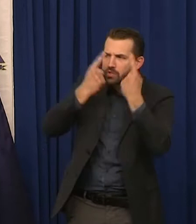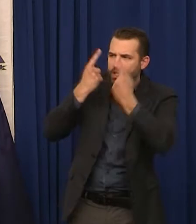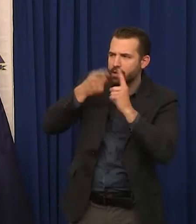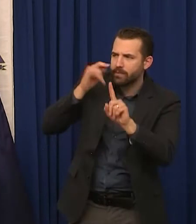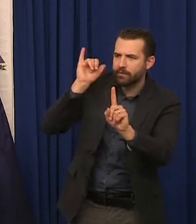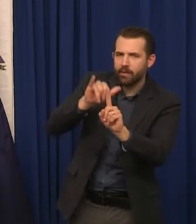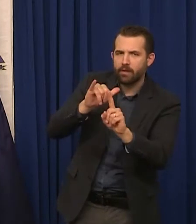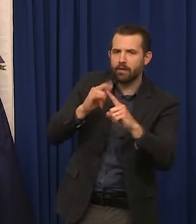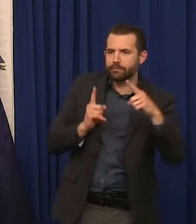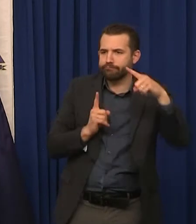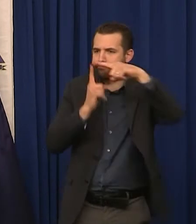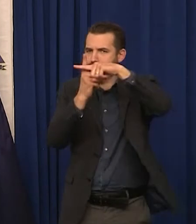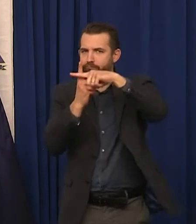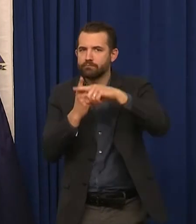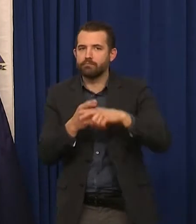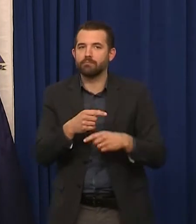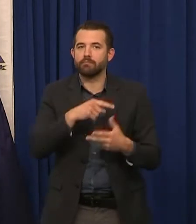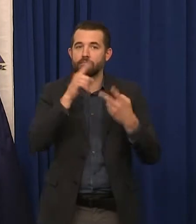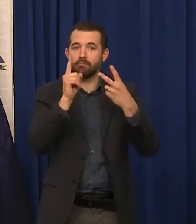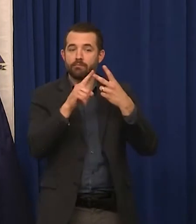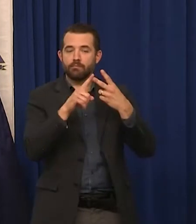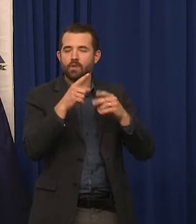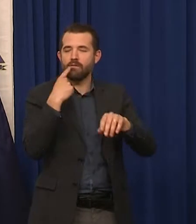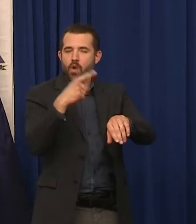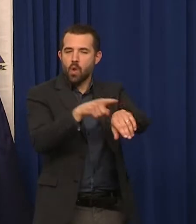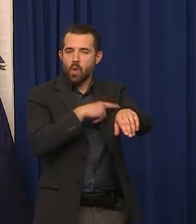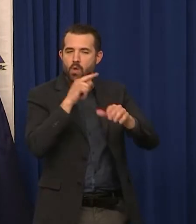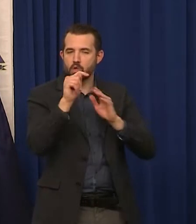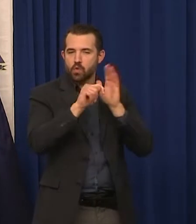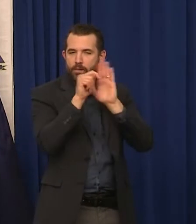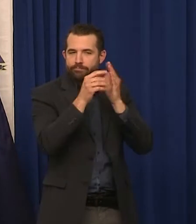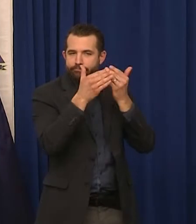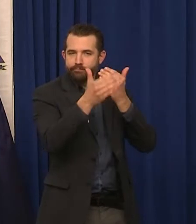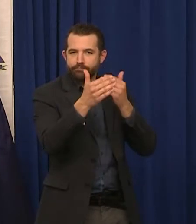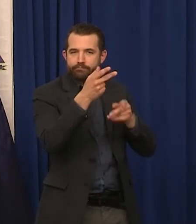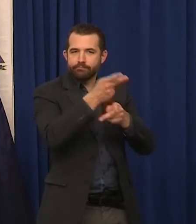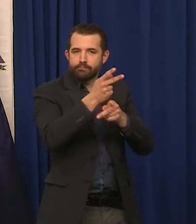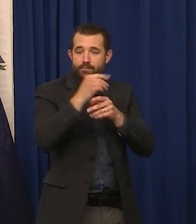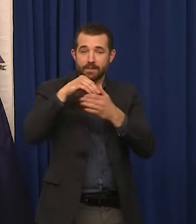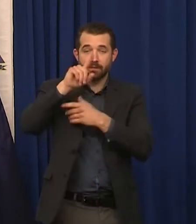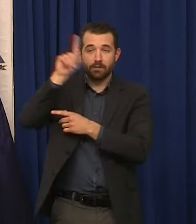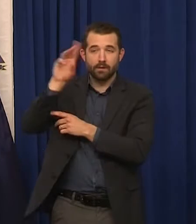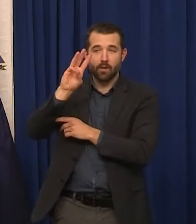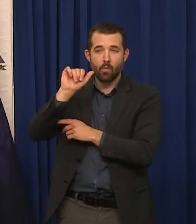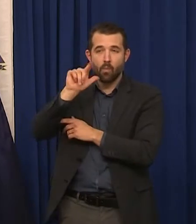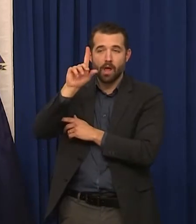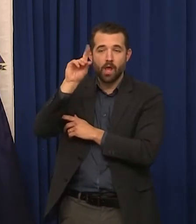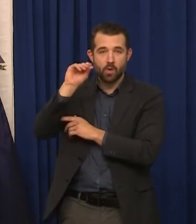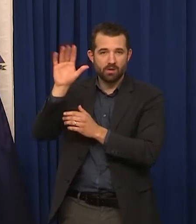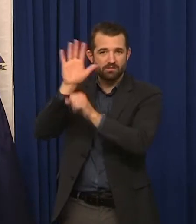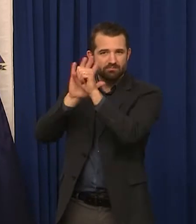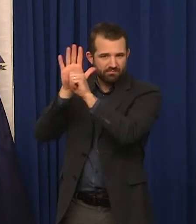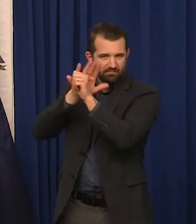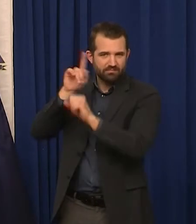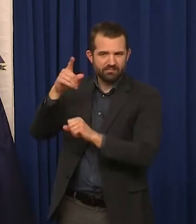Looking at the Waldo County numbers, I was struck by, it looks like the residents there who passed